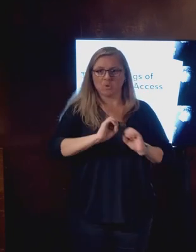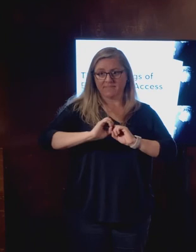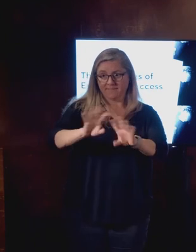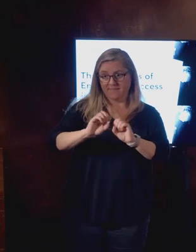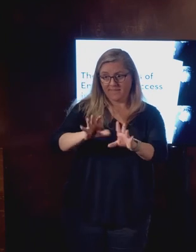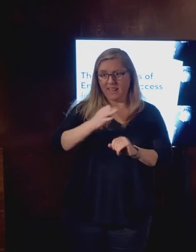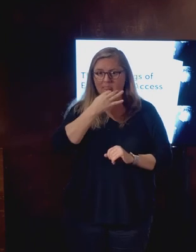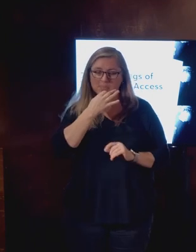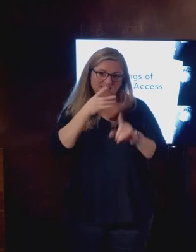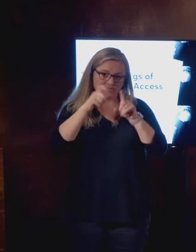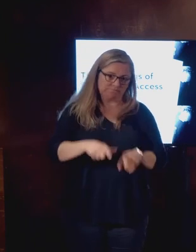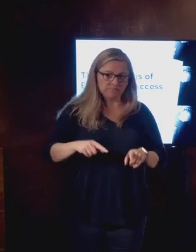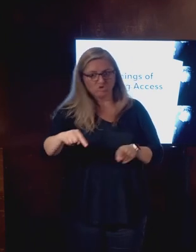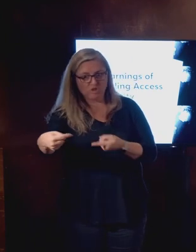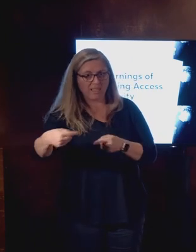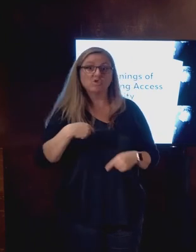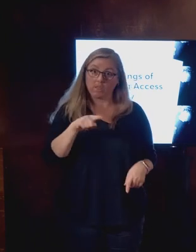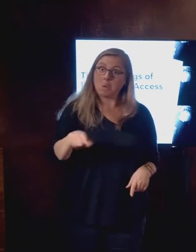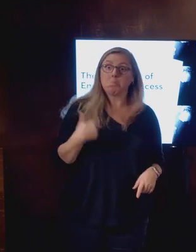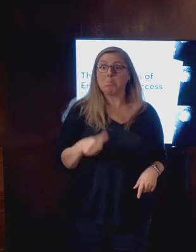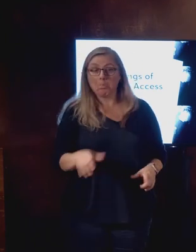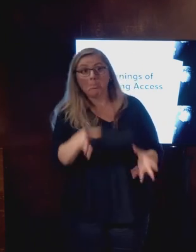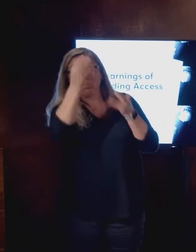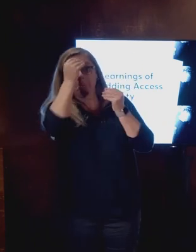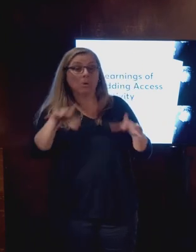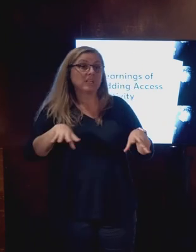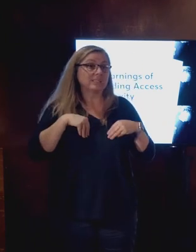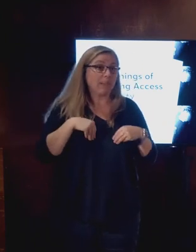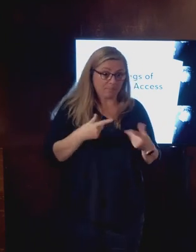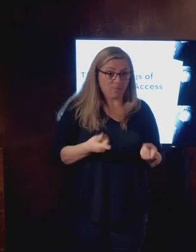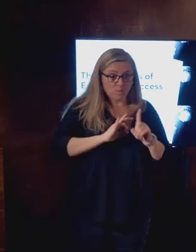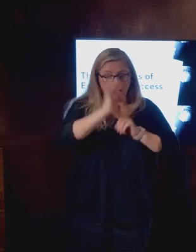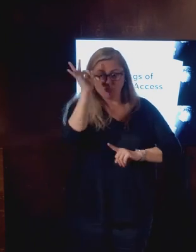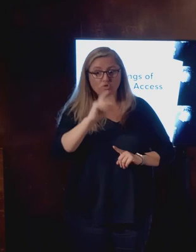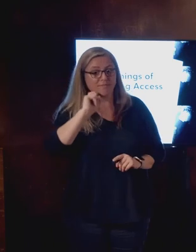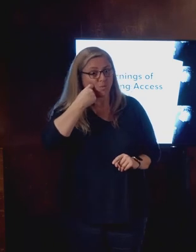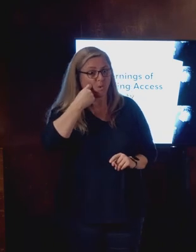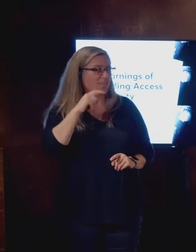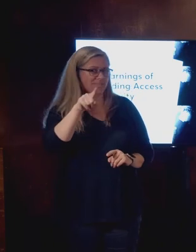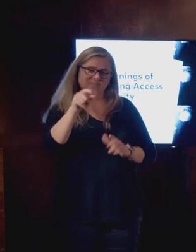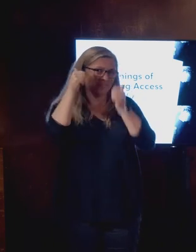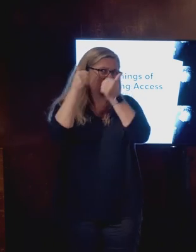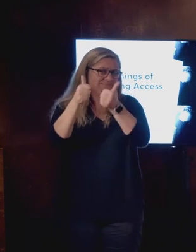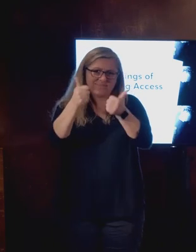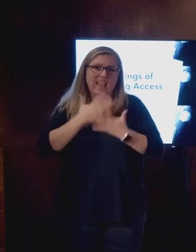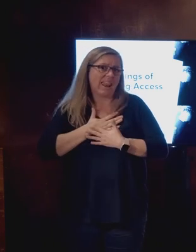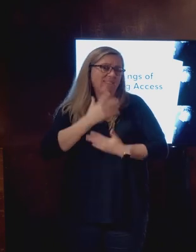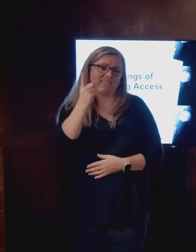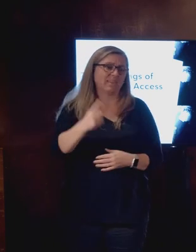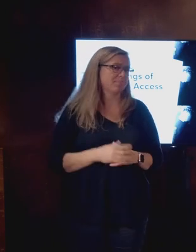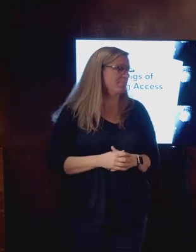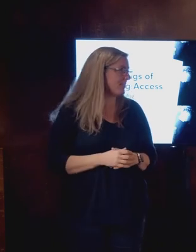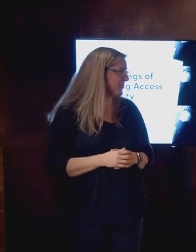feedback that's difficult or challenging, they're like, yep, we'll take it on, we'll do better. You know, they're great. I love them. So